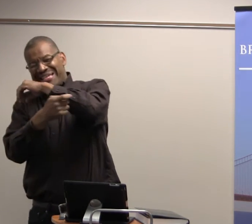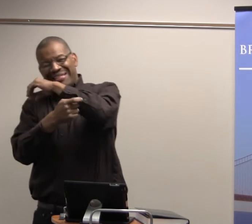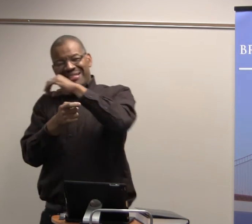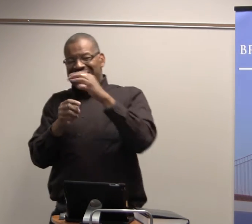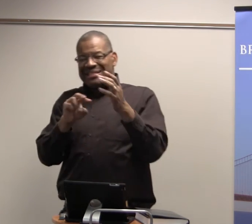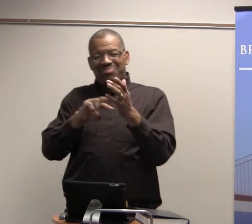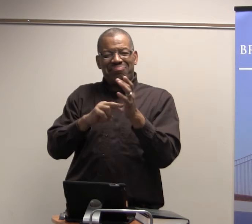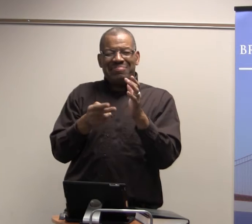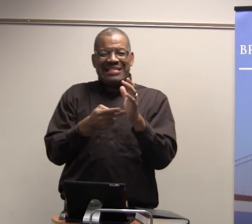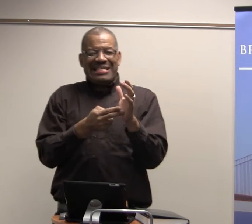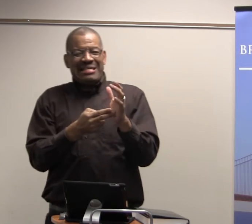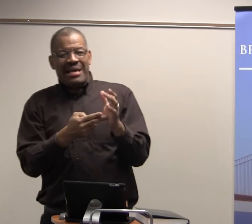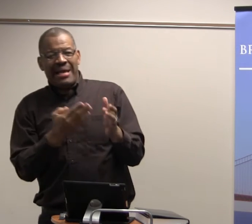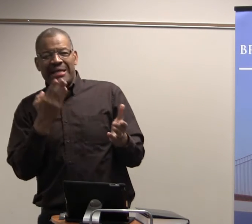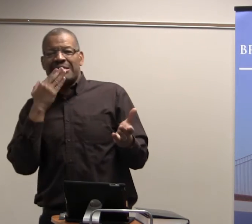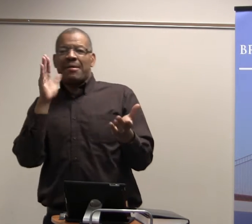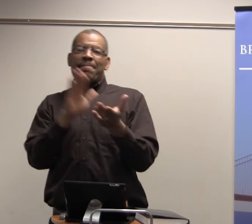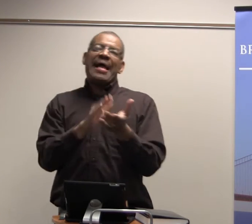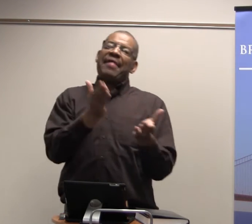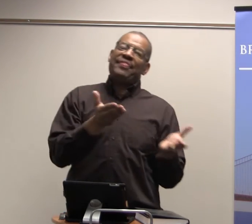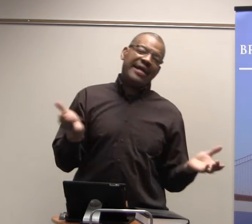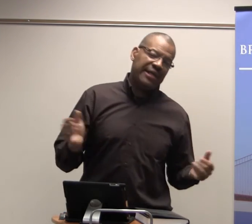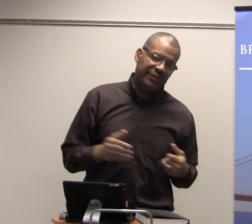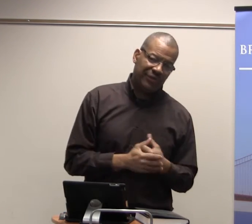Temptation isn't mean bad things.